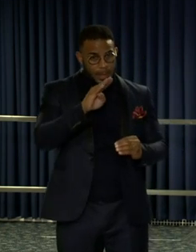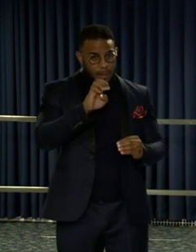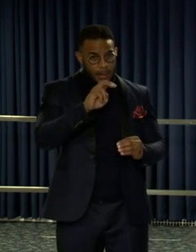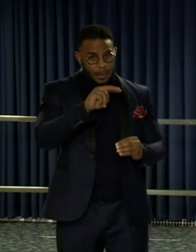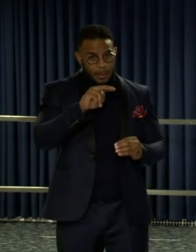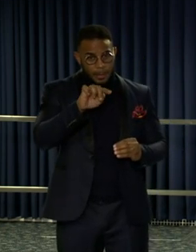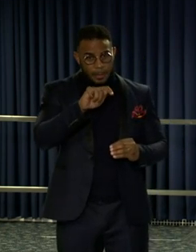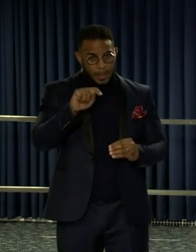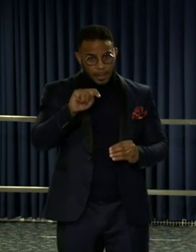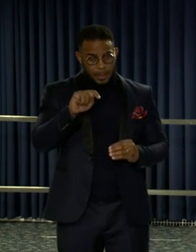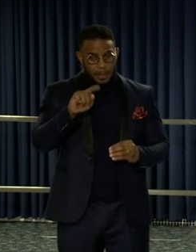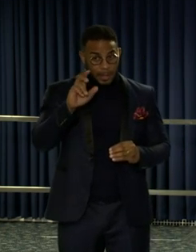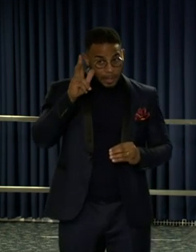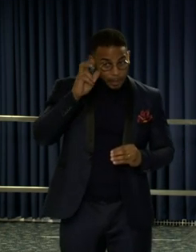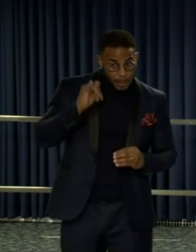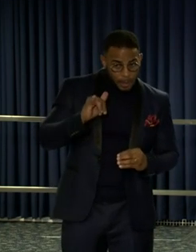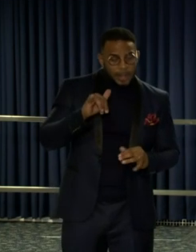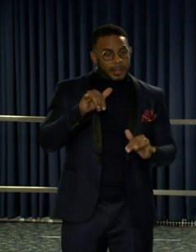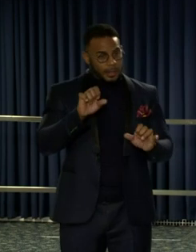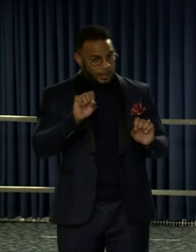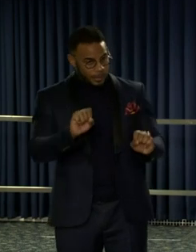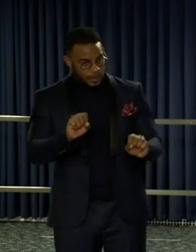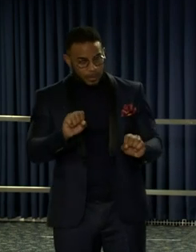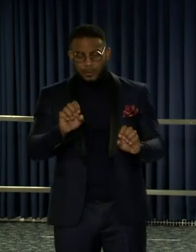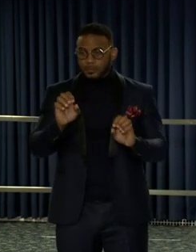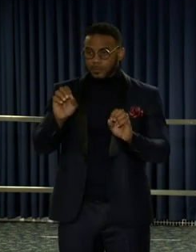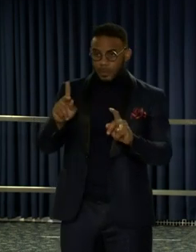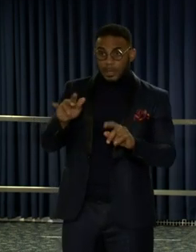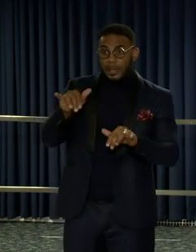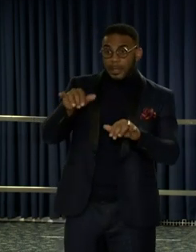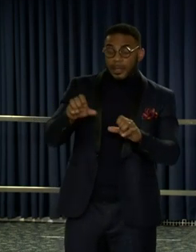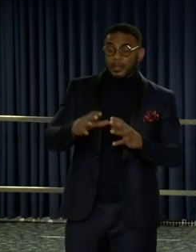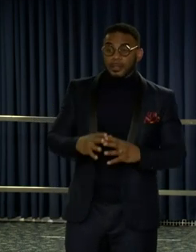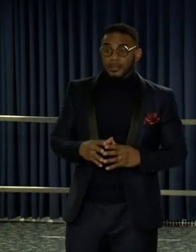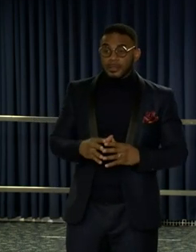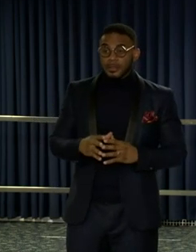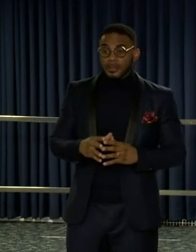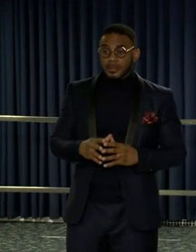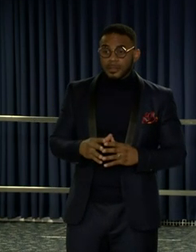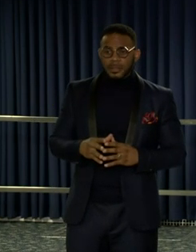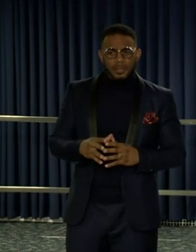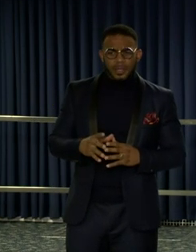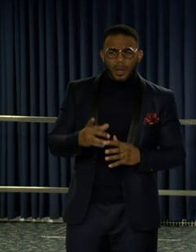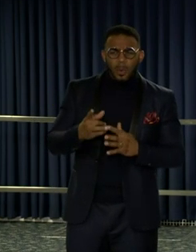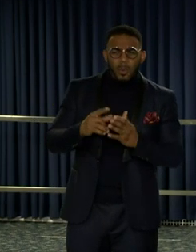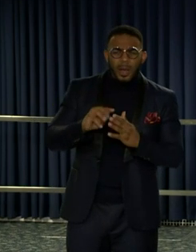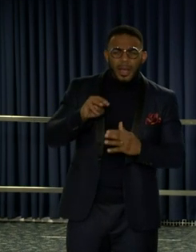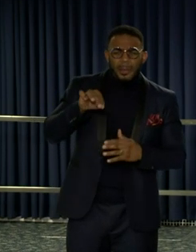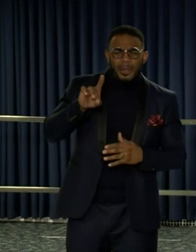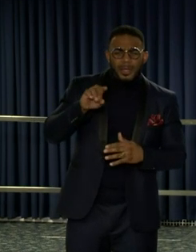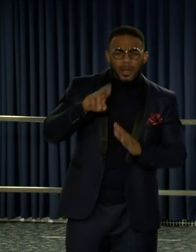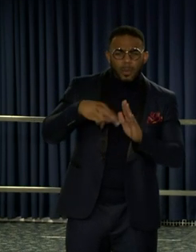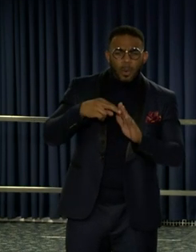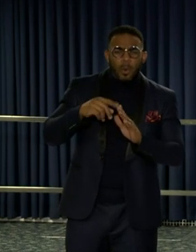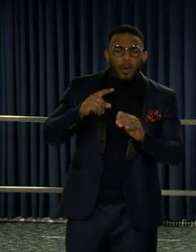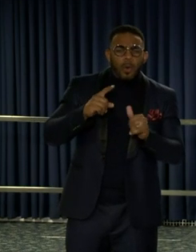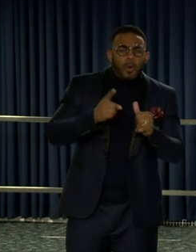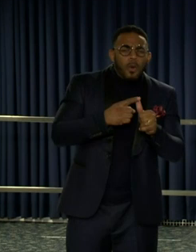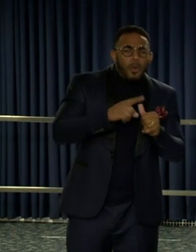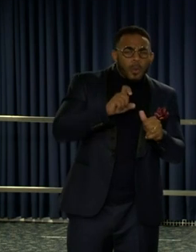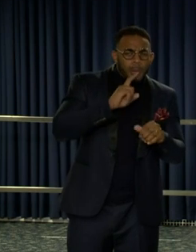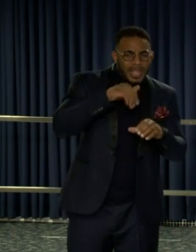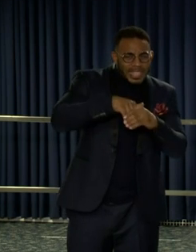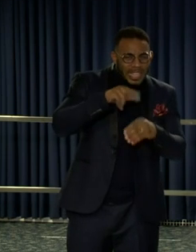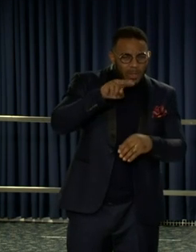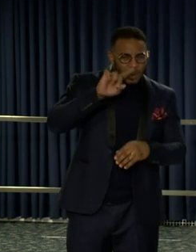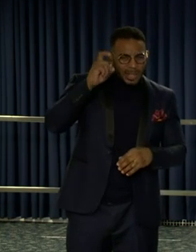Bennett? Hi, can you hear me now? I can. Yes. What was MPD's role originally supposed to be inside the